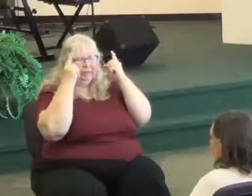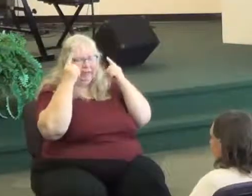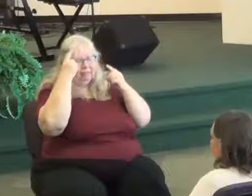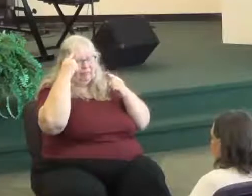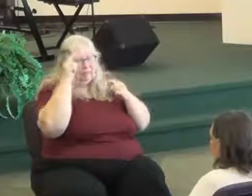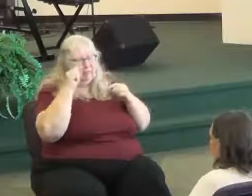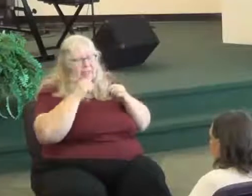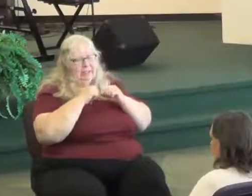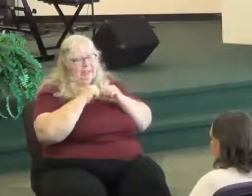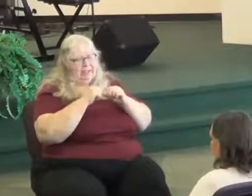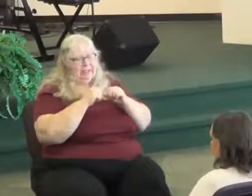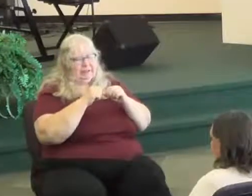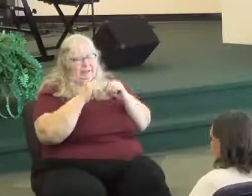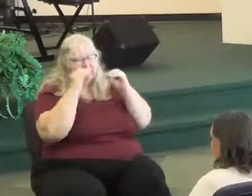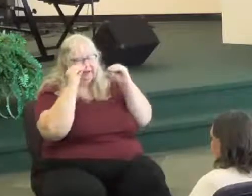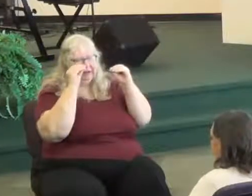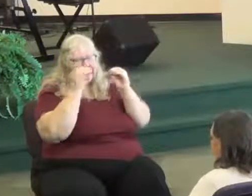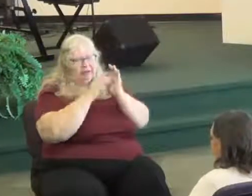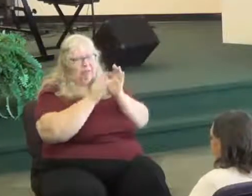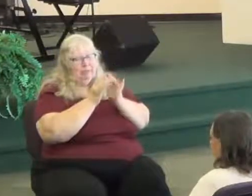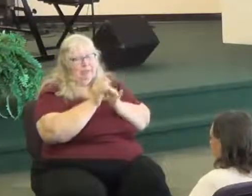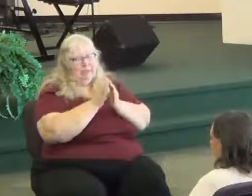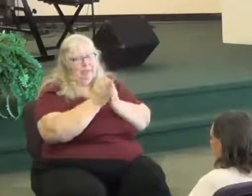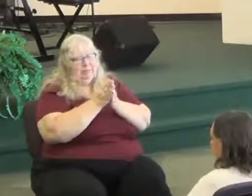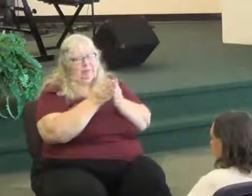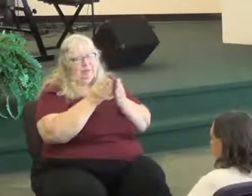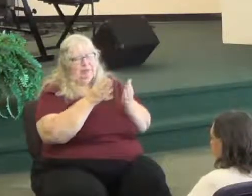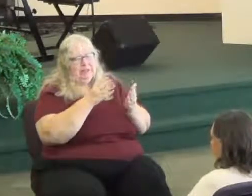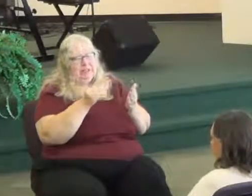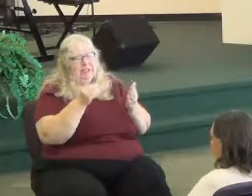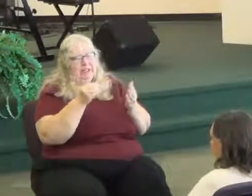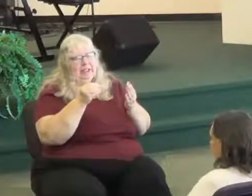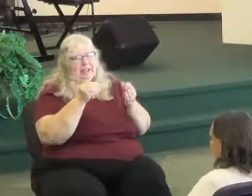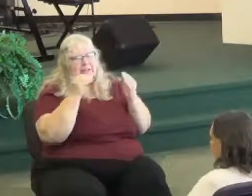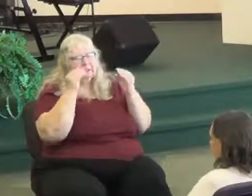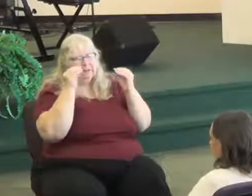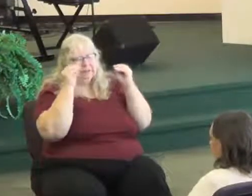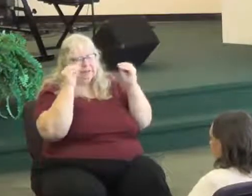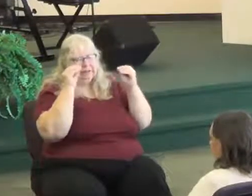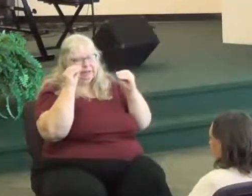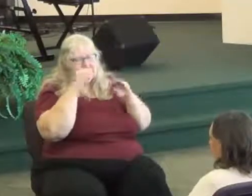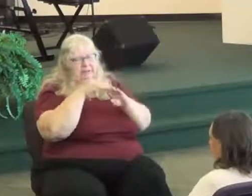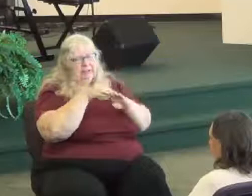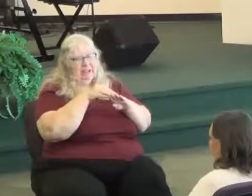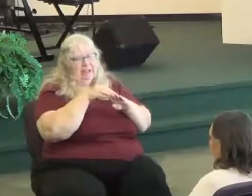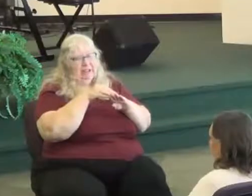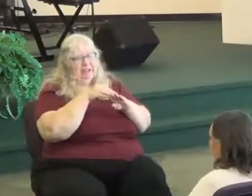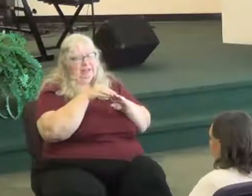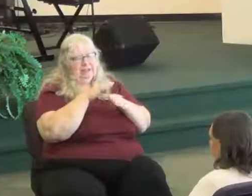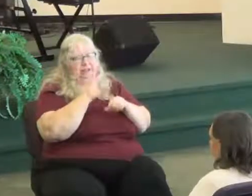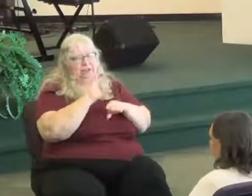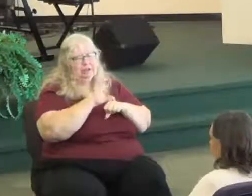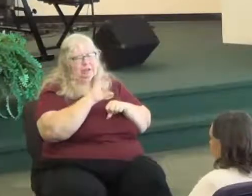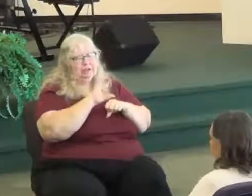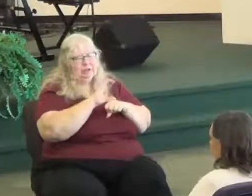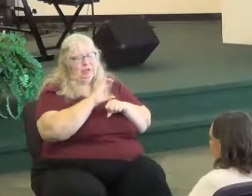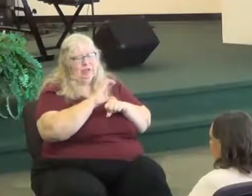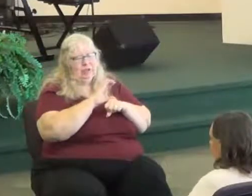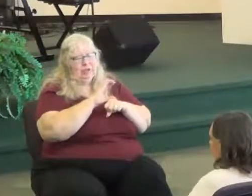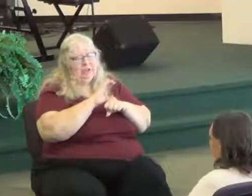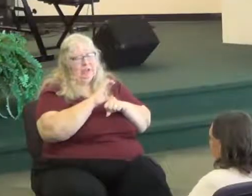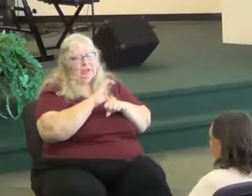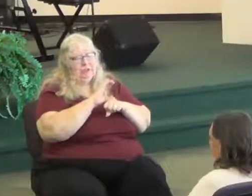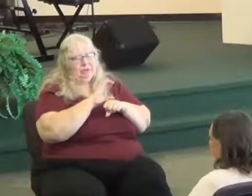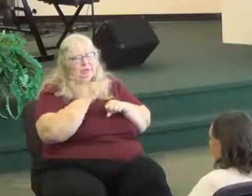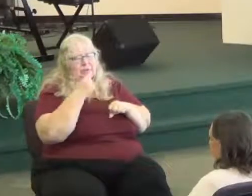excited about it. With that being said, it's a very small school. If the Lord lays it on your heart to support a ministry, we definitely